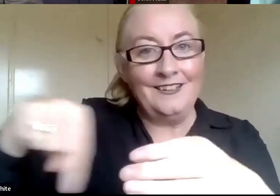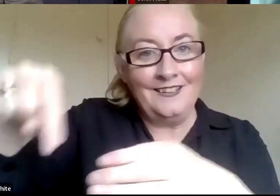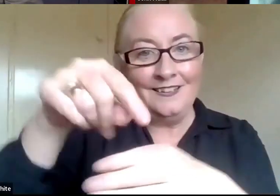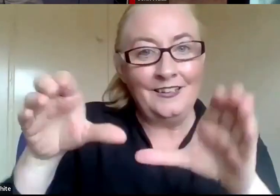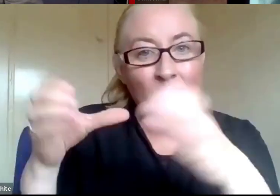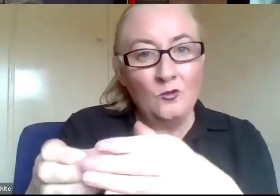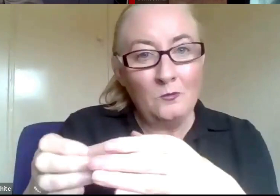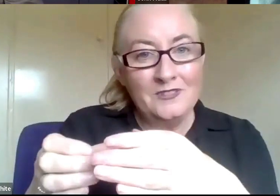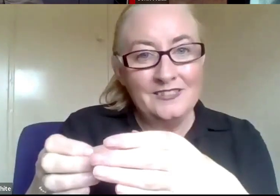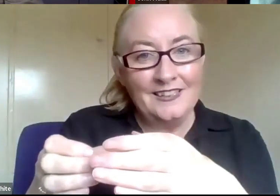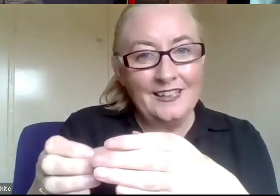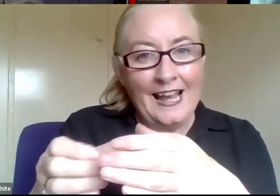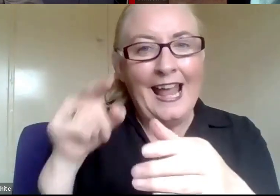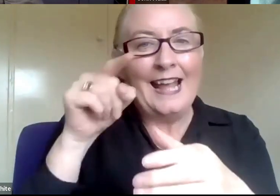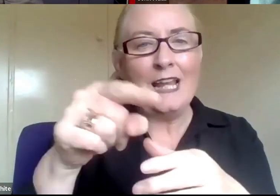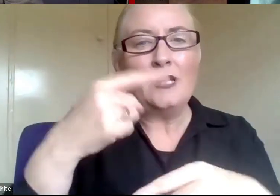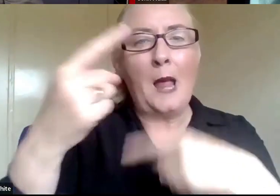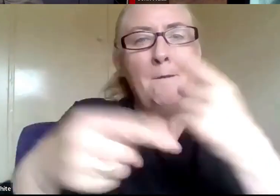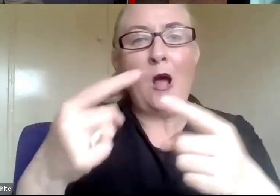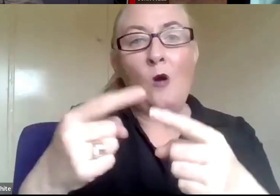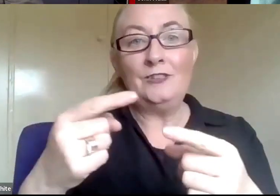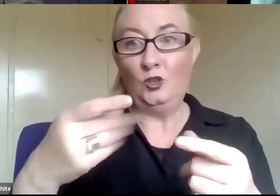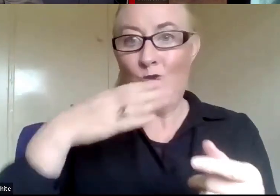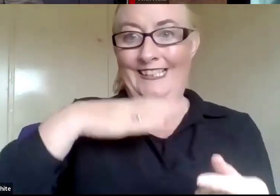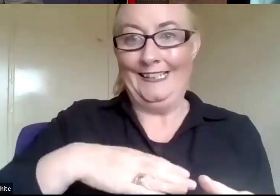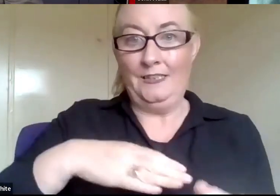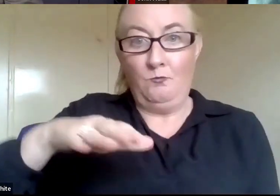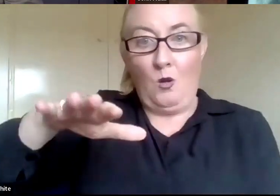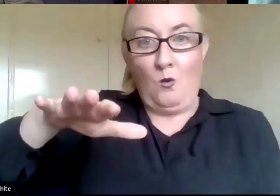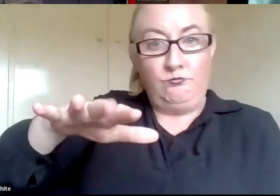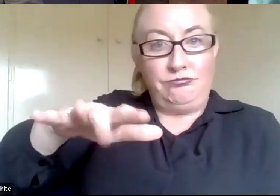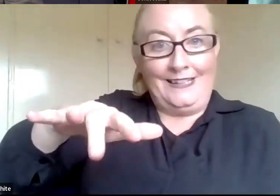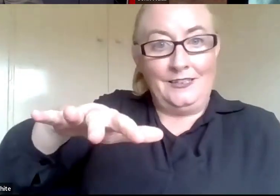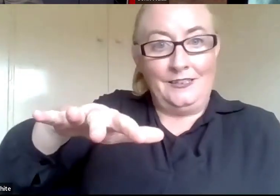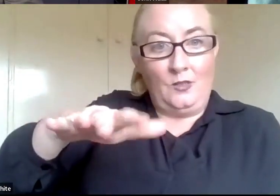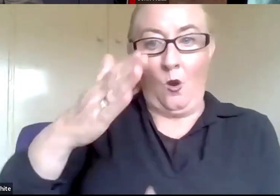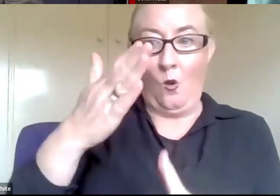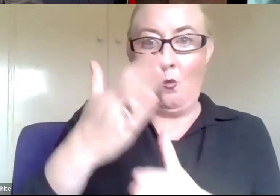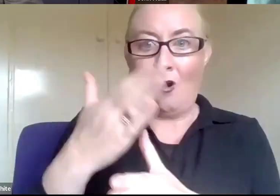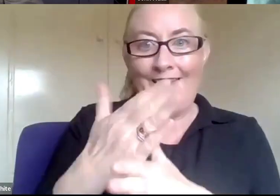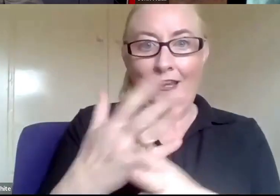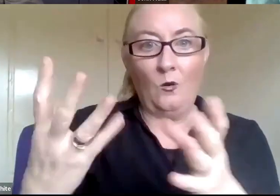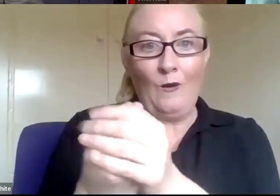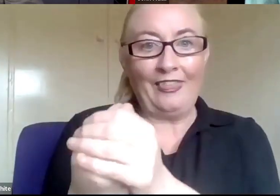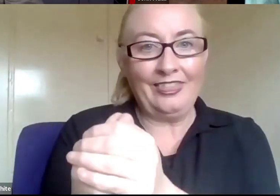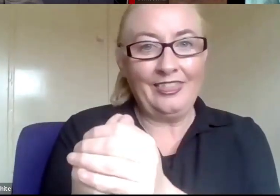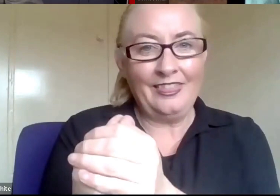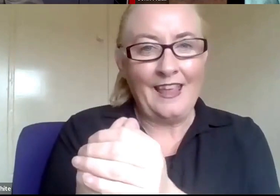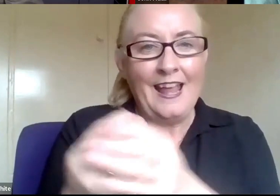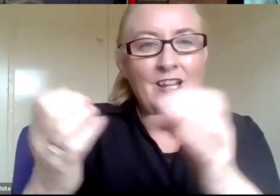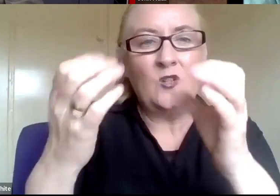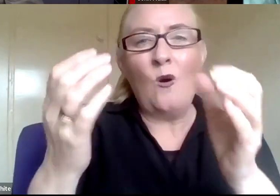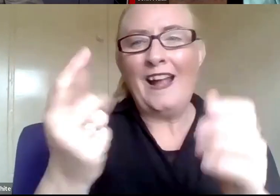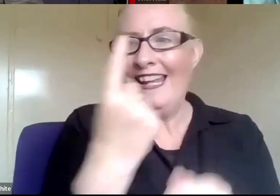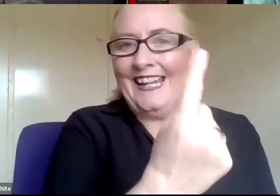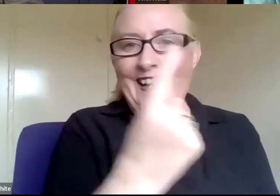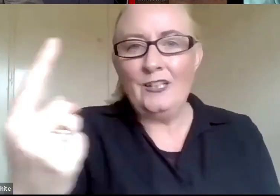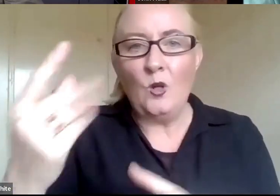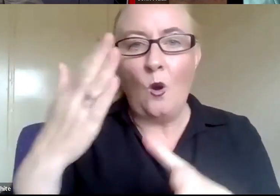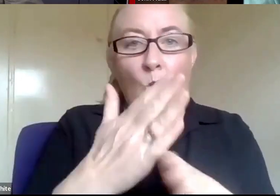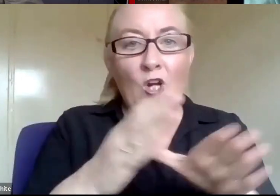personality, like you and I, so that what works in one group won't work in another. But present in